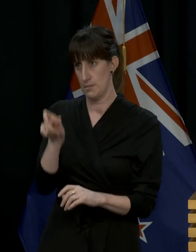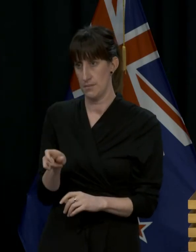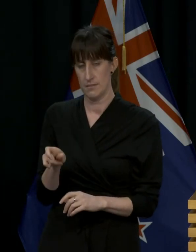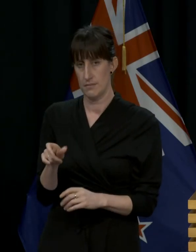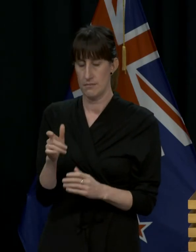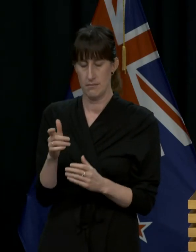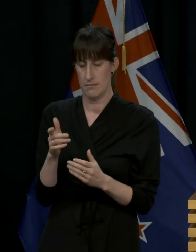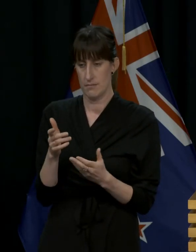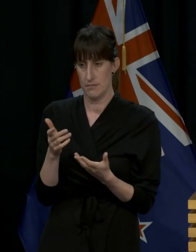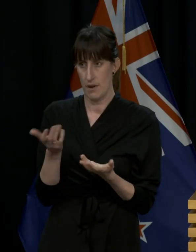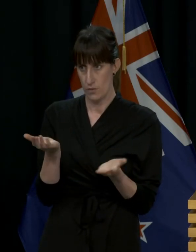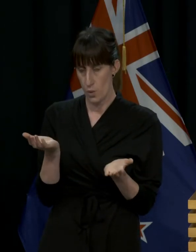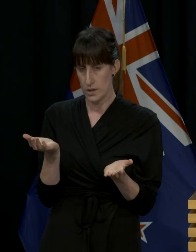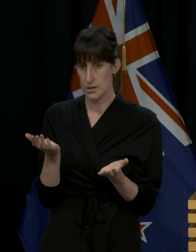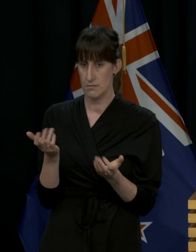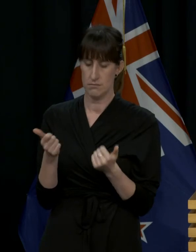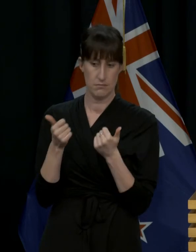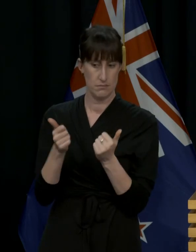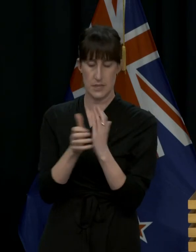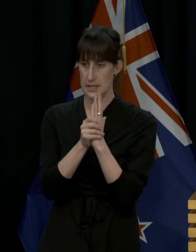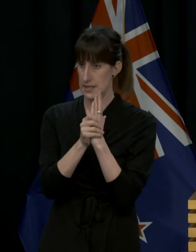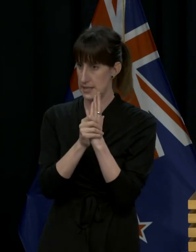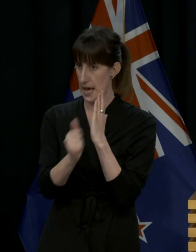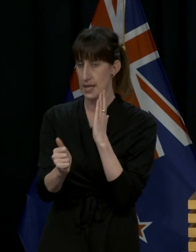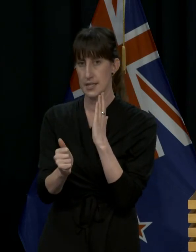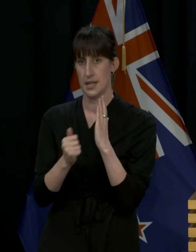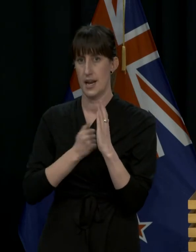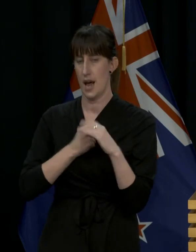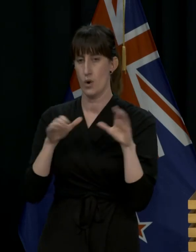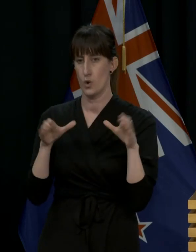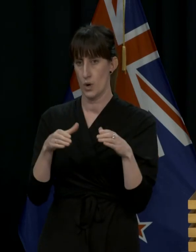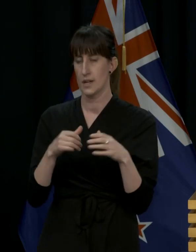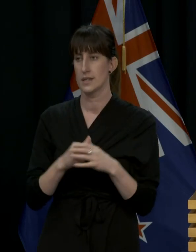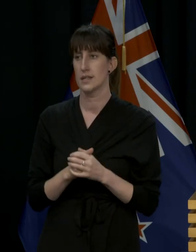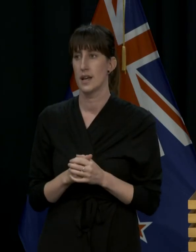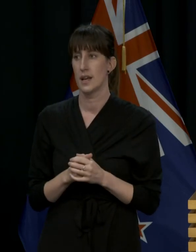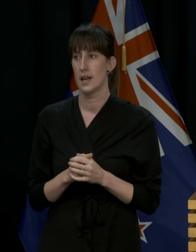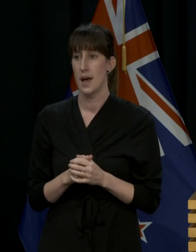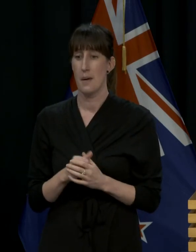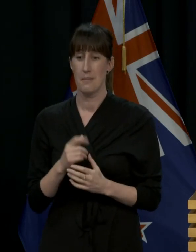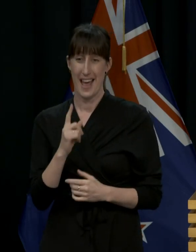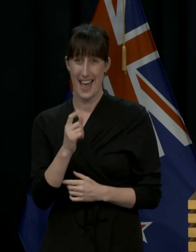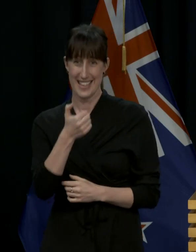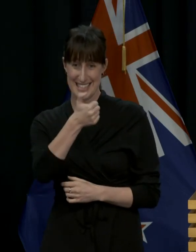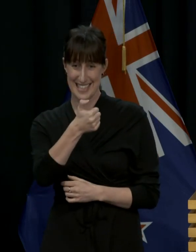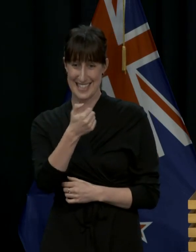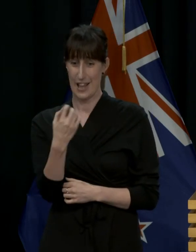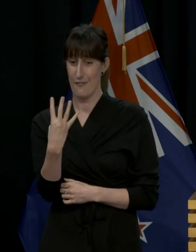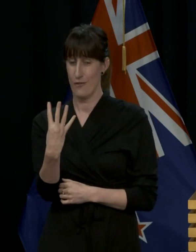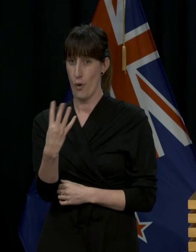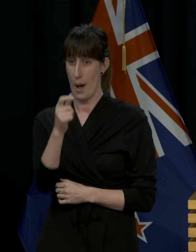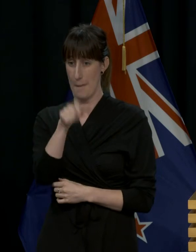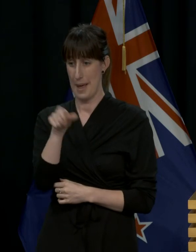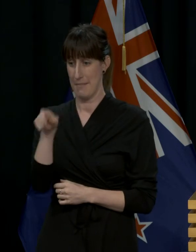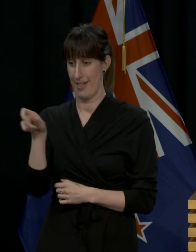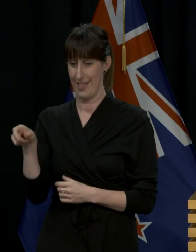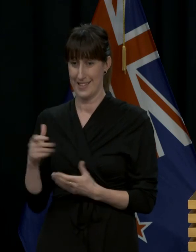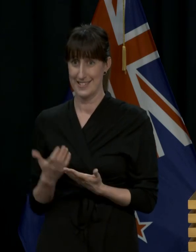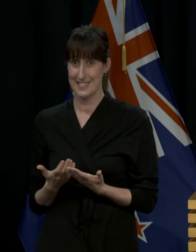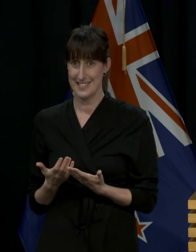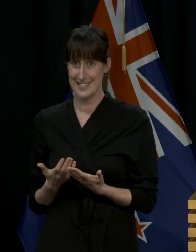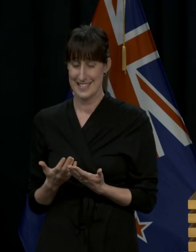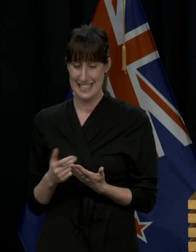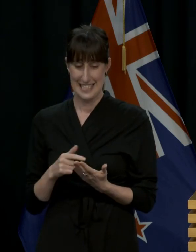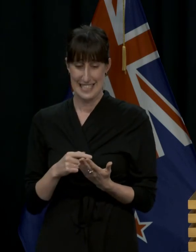he is one of our great talents in our caucus. We have 64 members. I